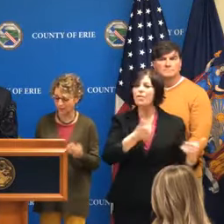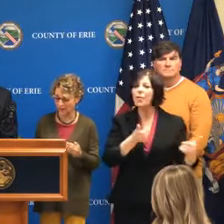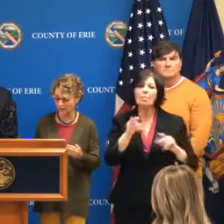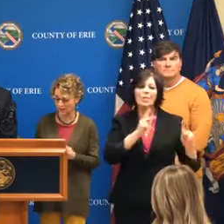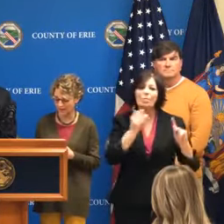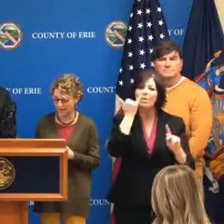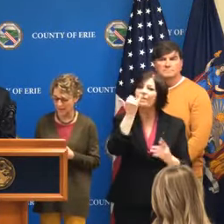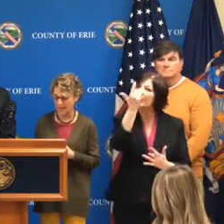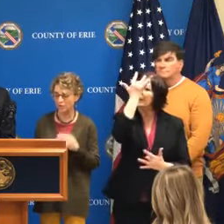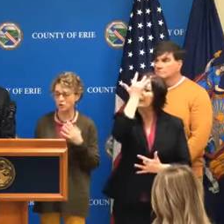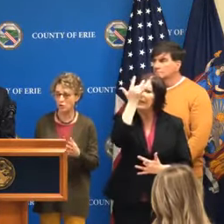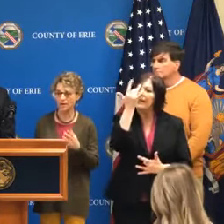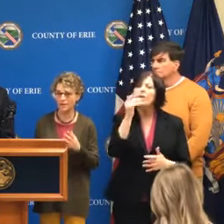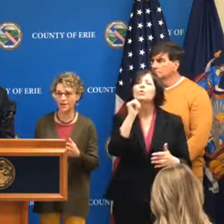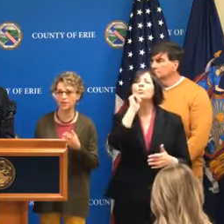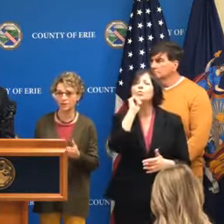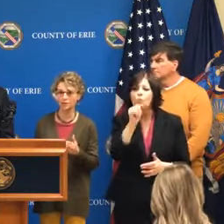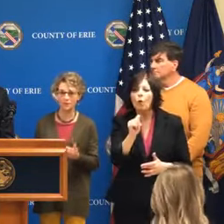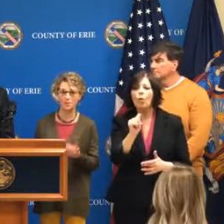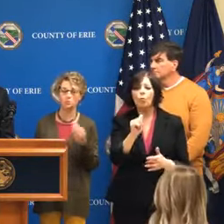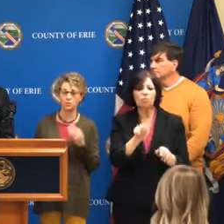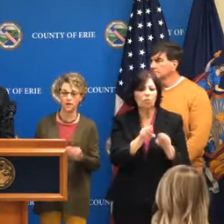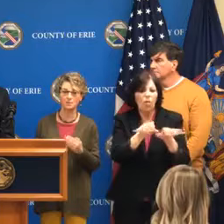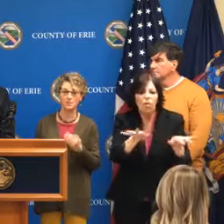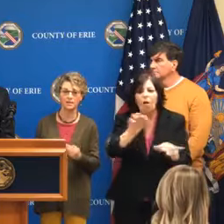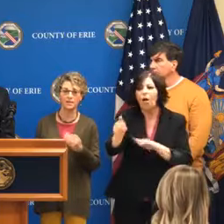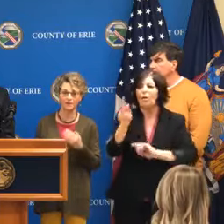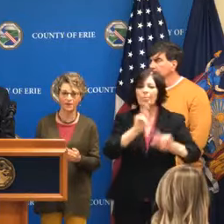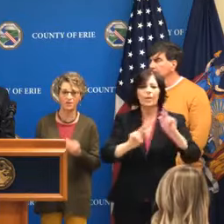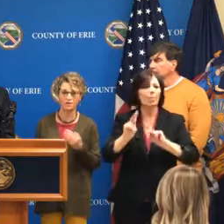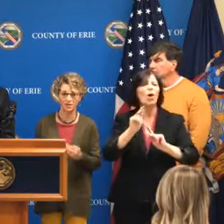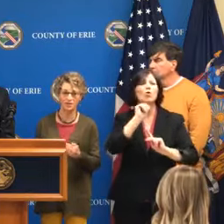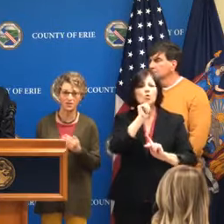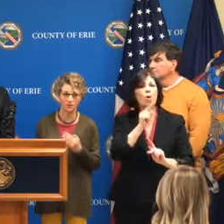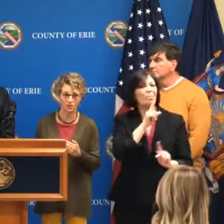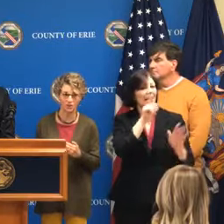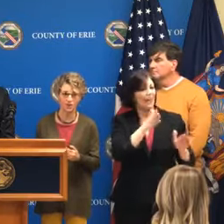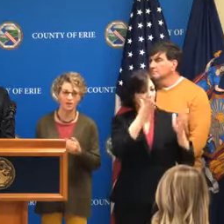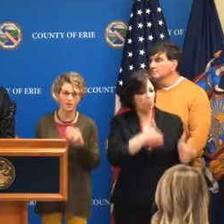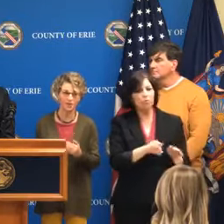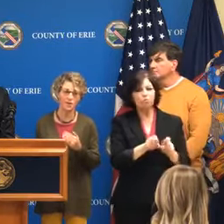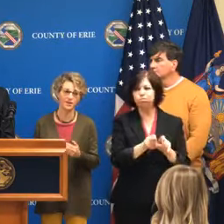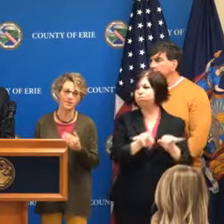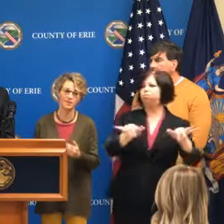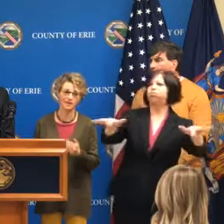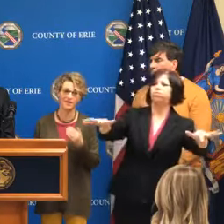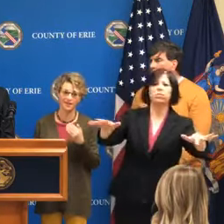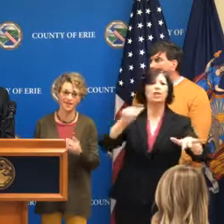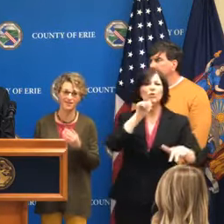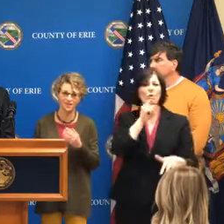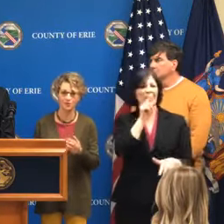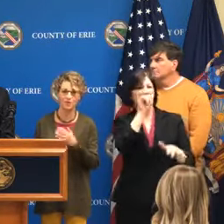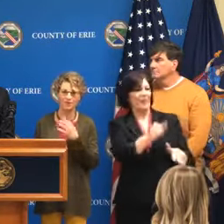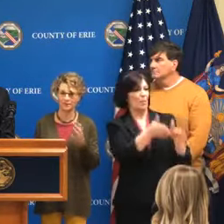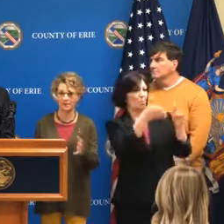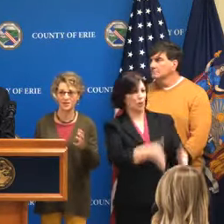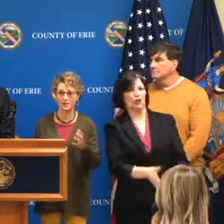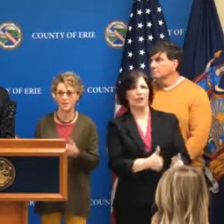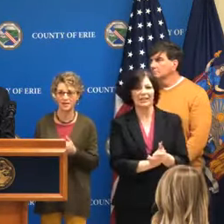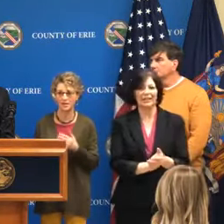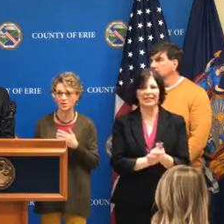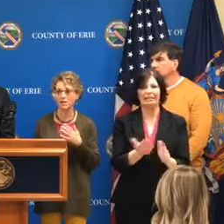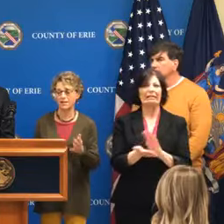if you are sick, and don't infect other people. Do not be an infectious disease vector. We don't want you to be the case zero that